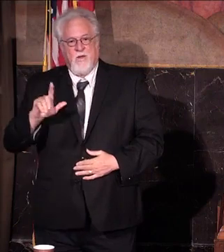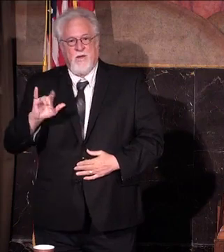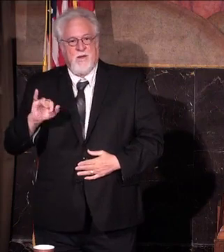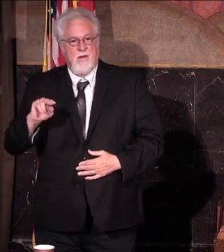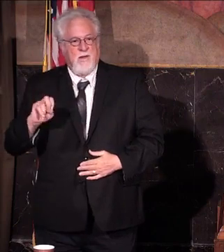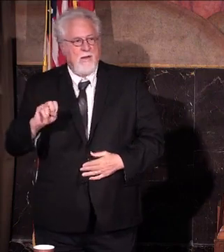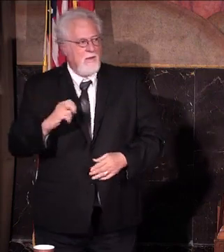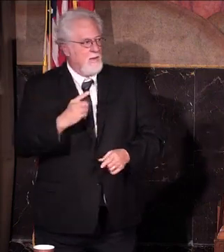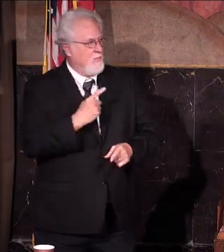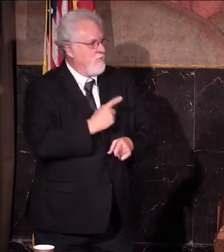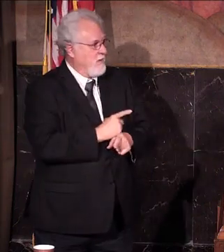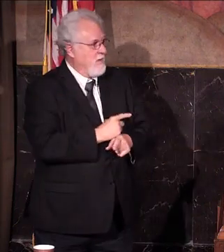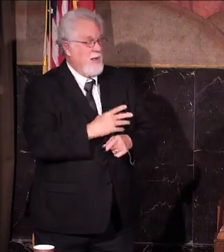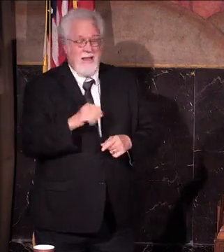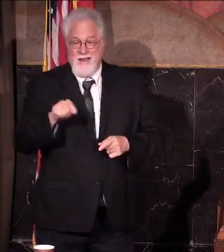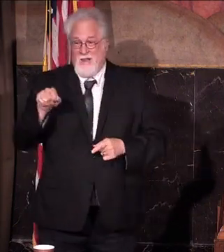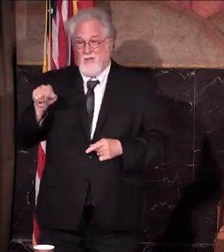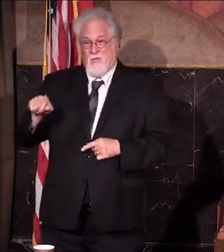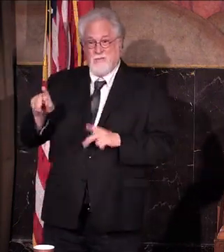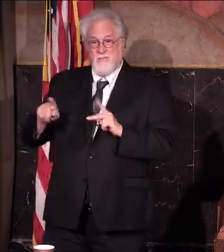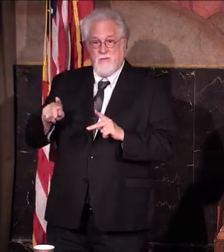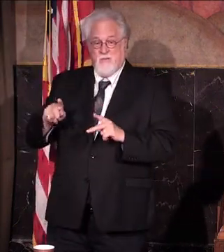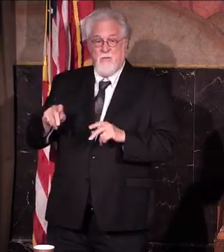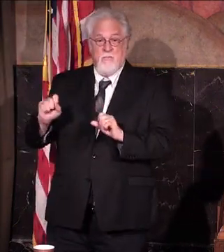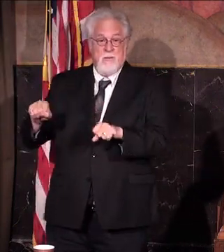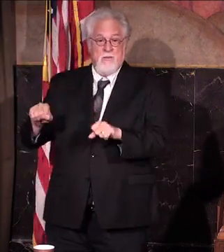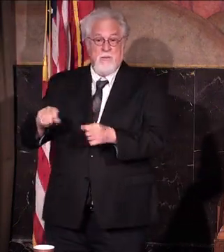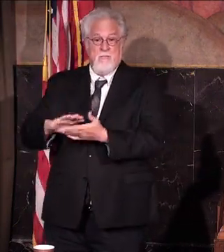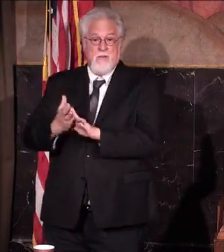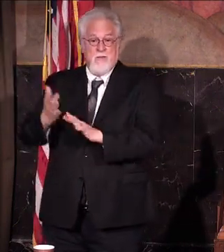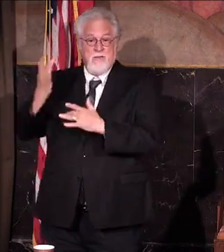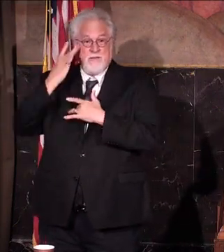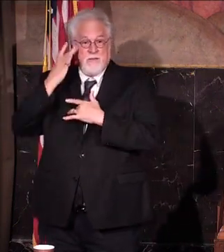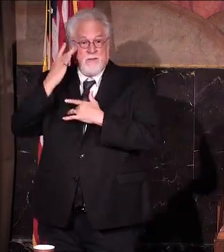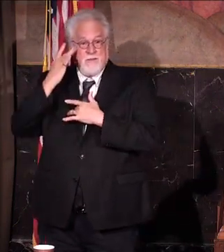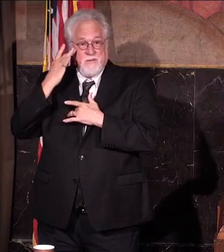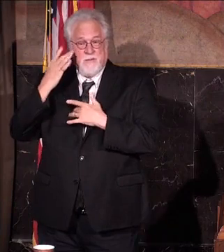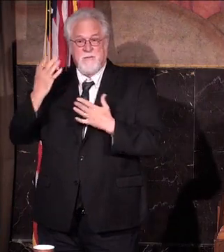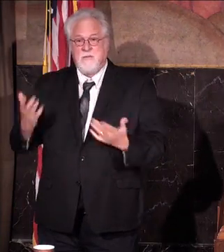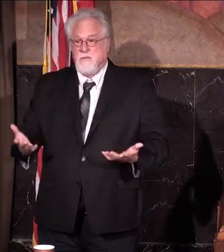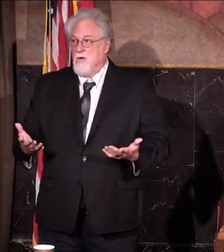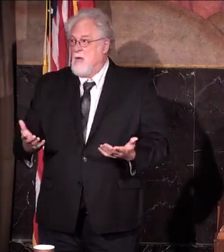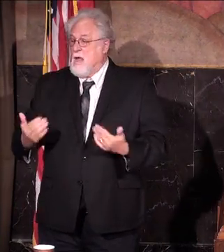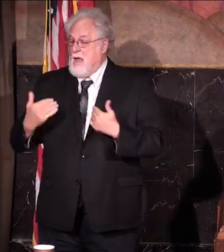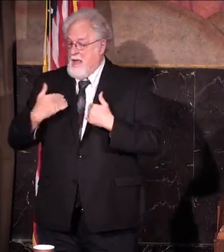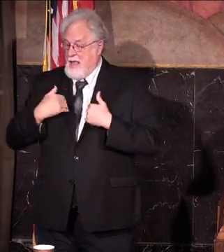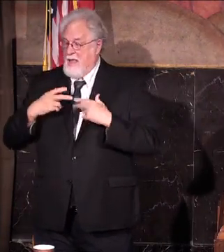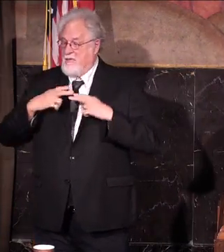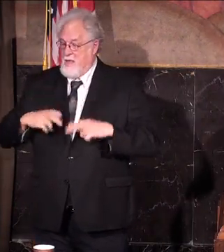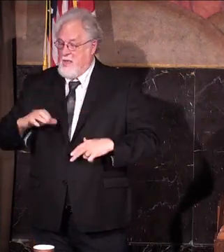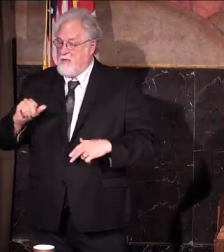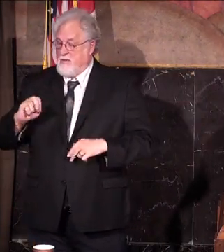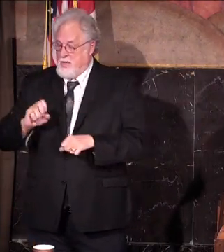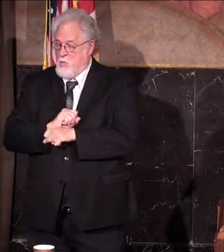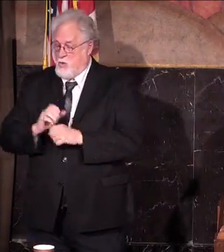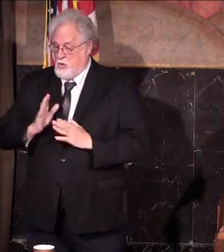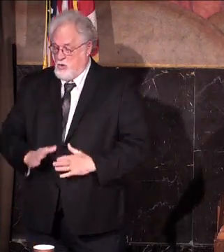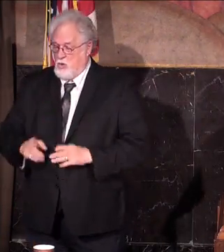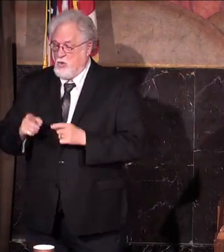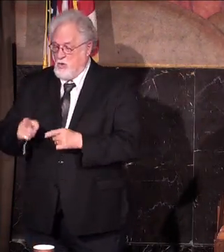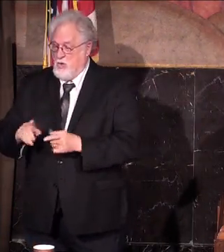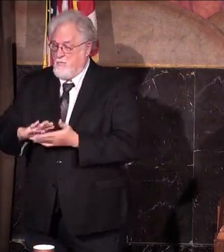say, right? And it's those individuals that are potentially becoming ill. So if I have a healthcare worker